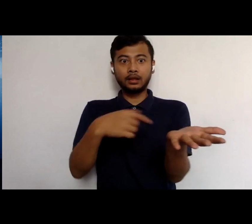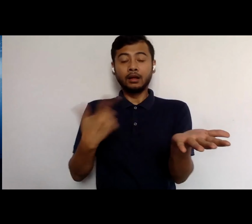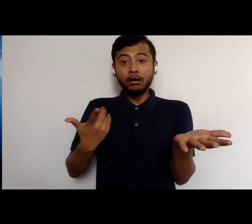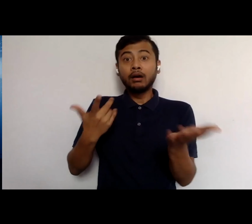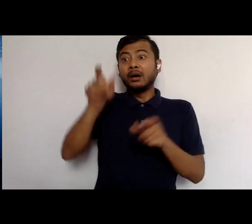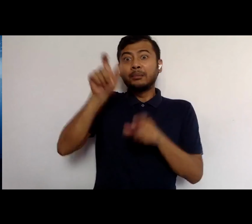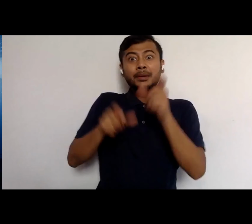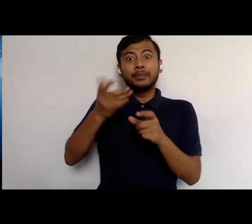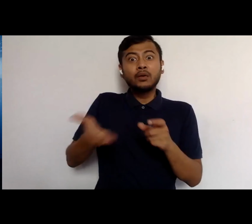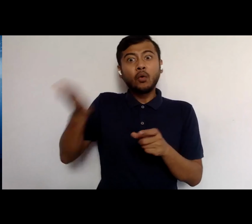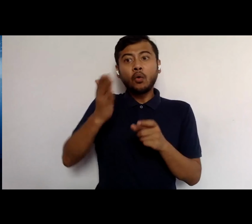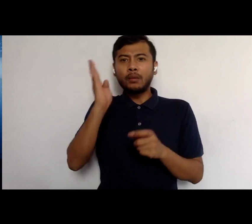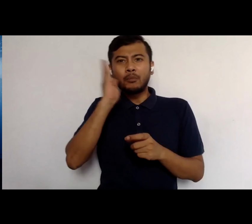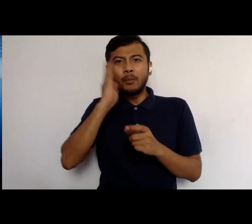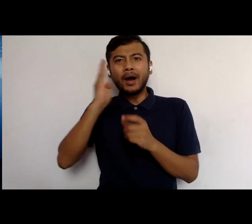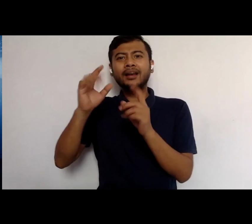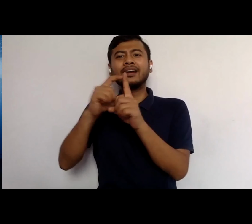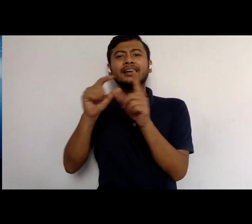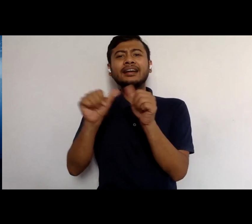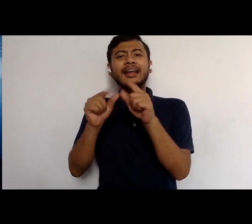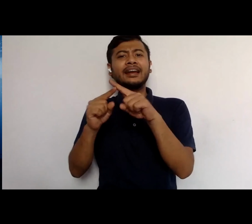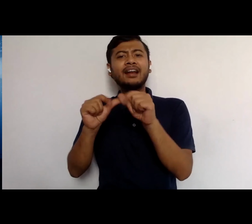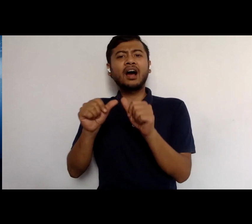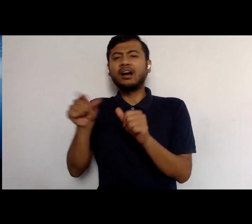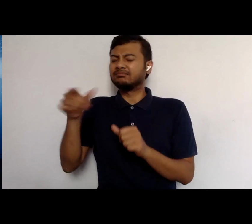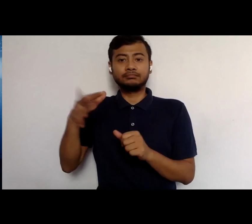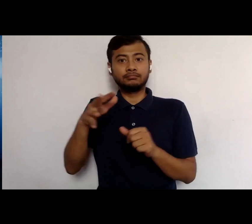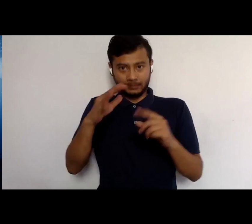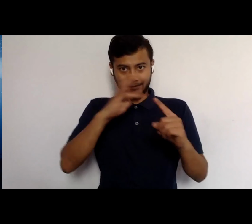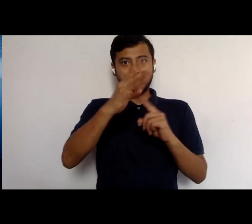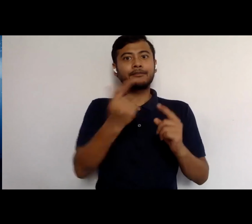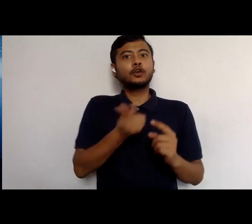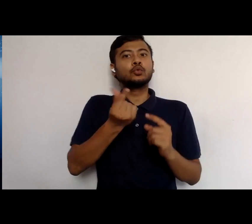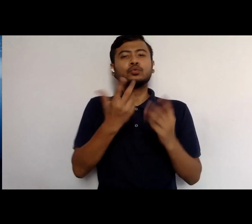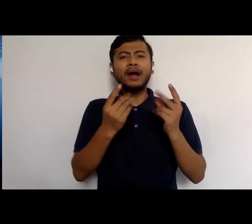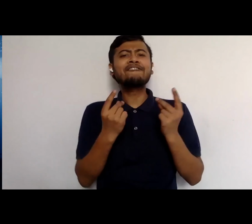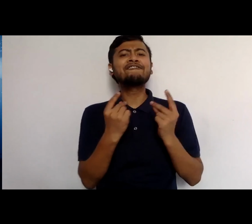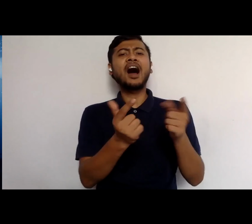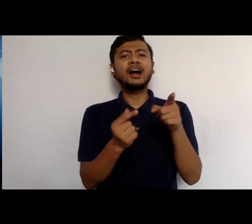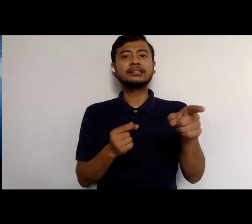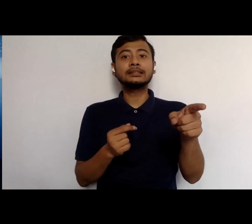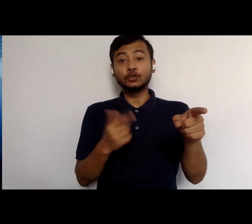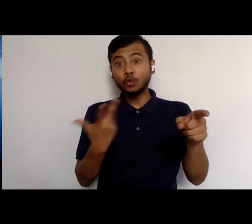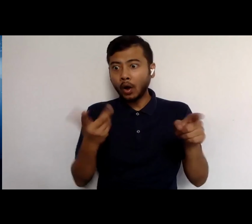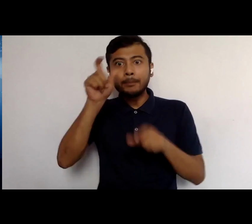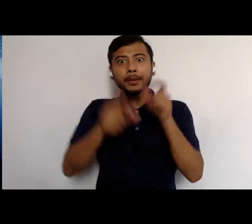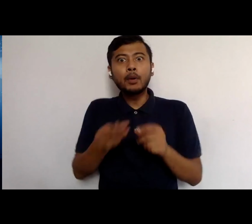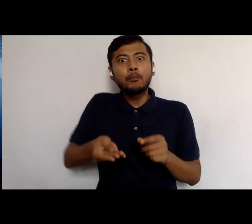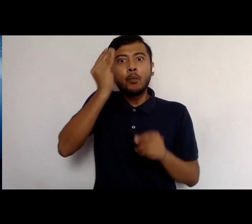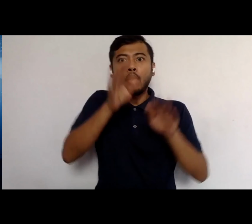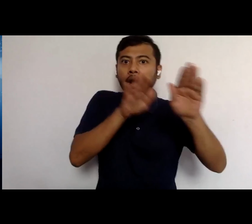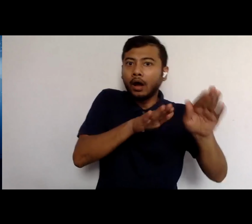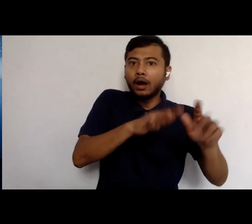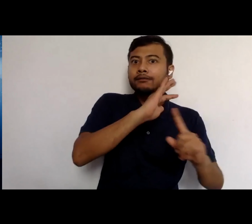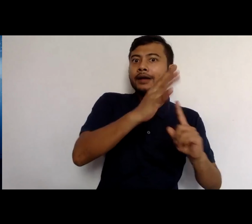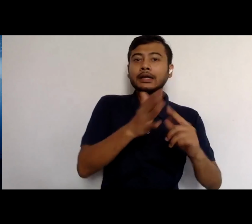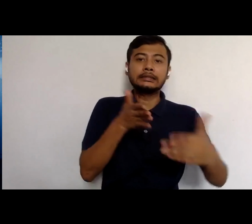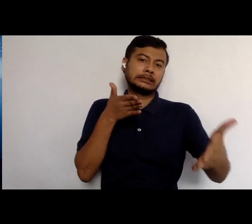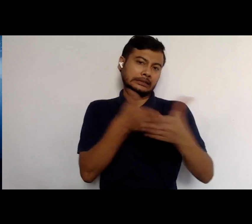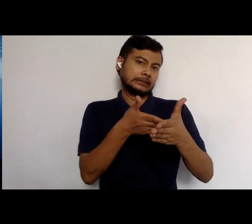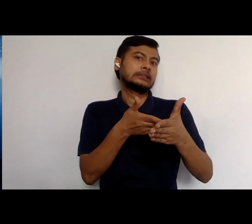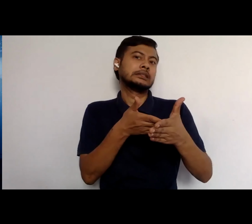Given the fact that deployment of fiber is beset with lots of challenges, wireless backhaul, as mentioned in the